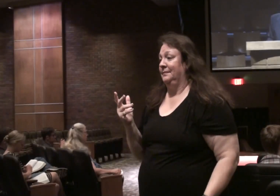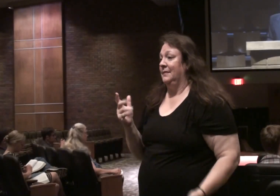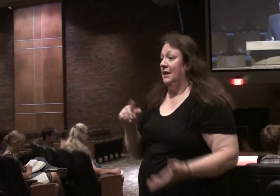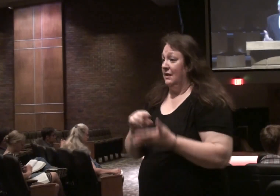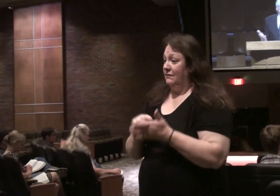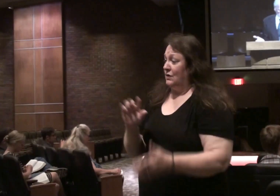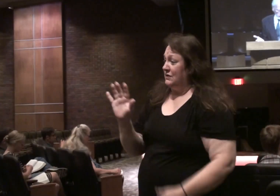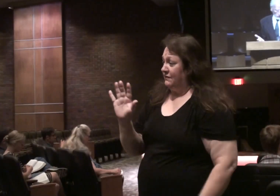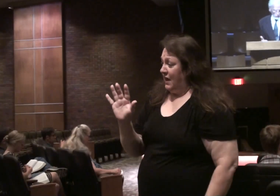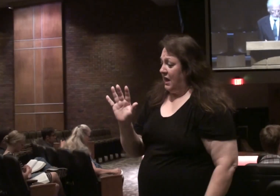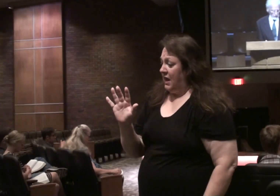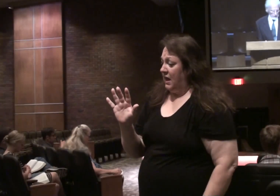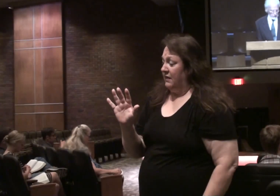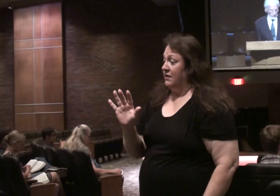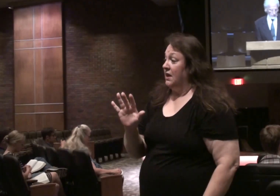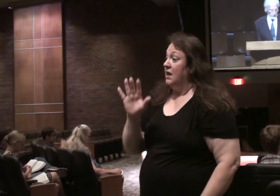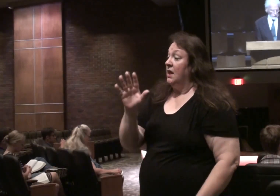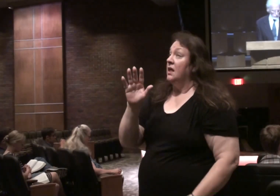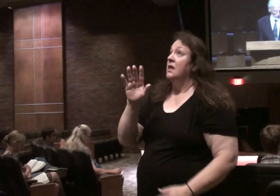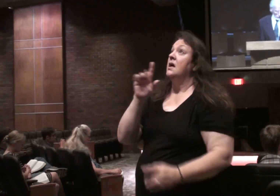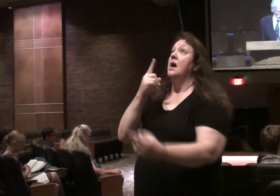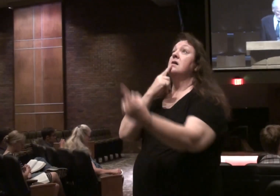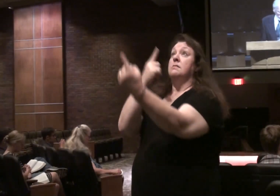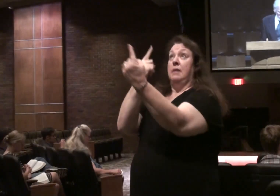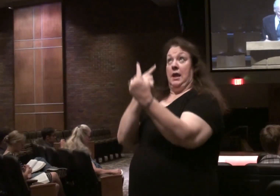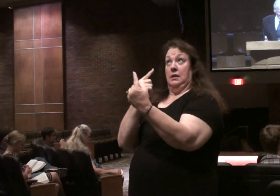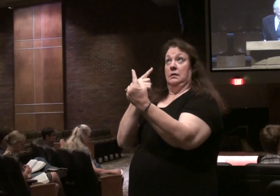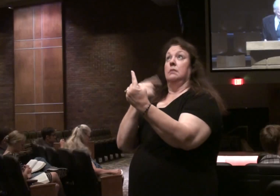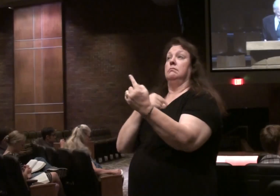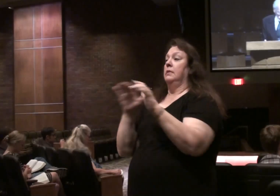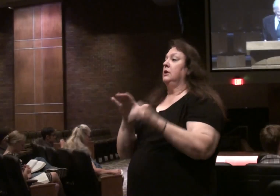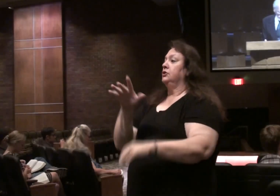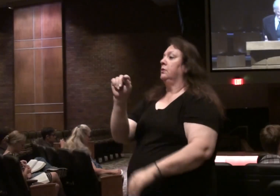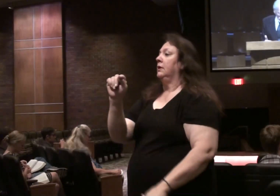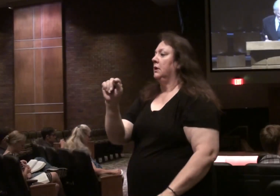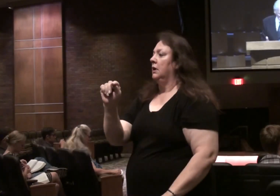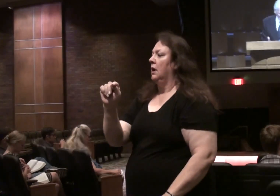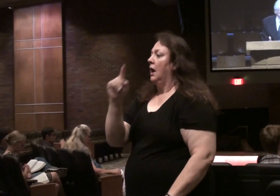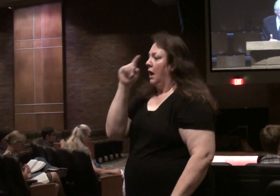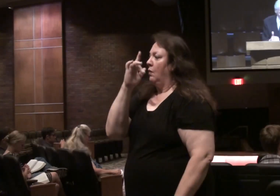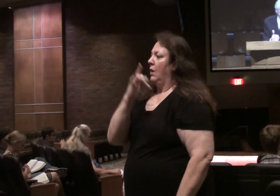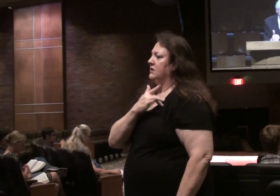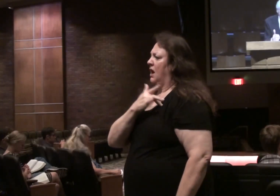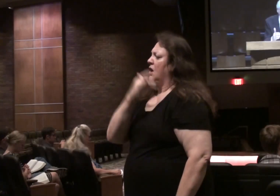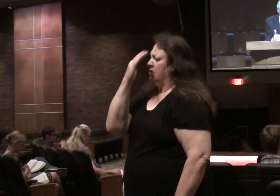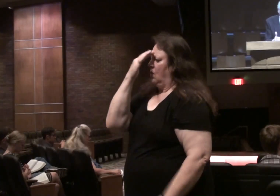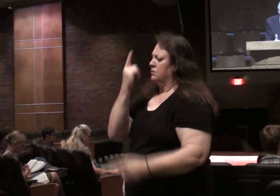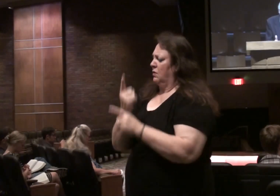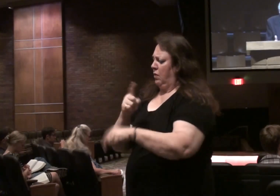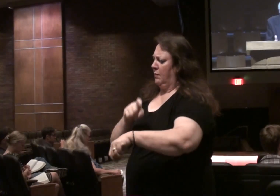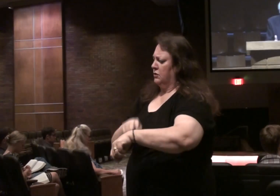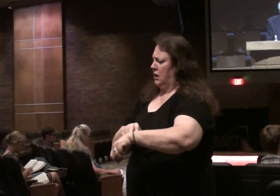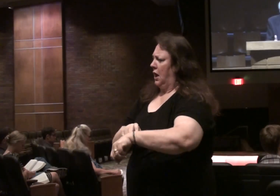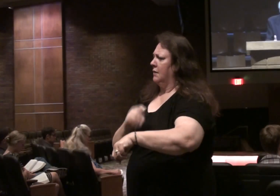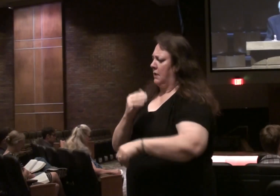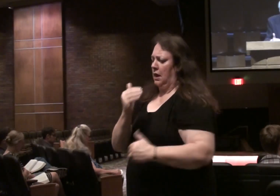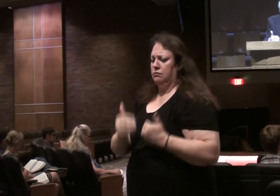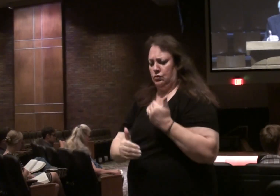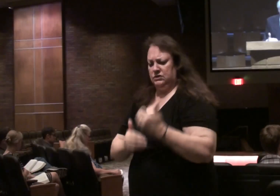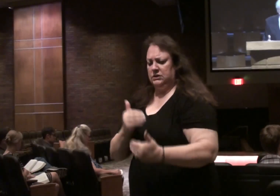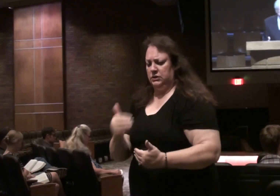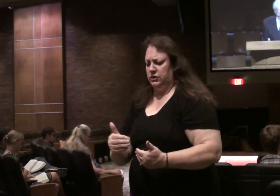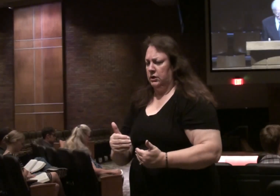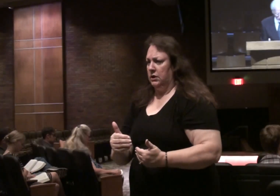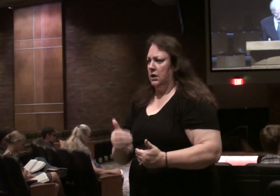said in verse 5, "He who keeps a royal command experiences no trouble, for a wise heart knows the proper time and procedure.